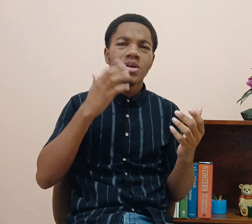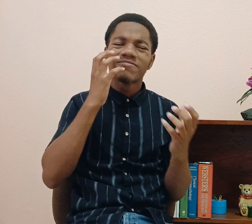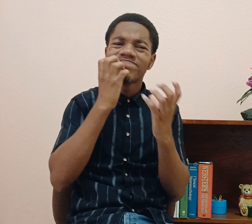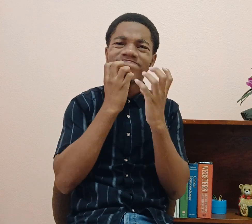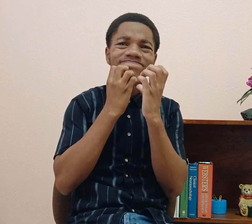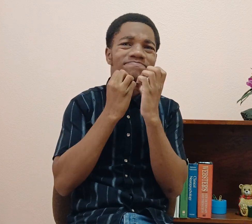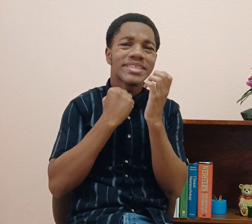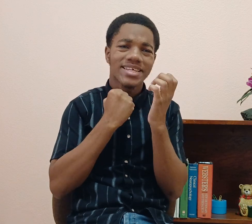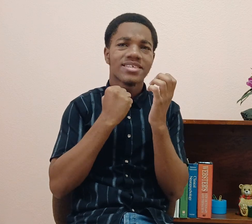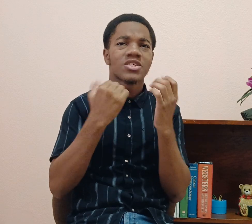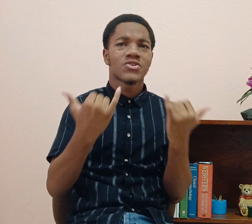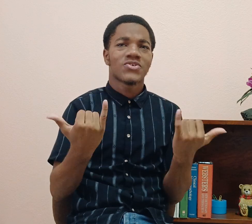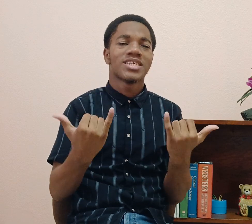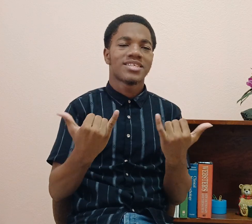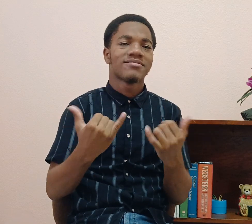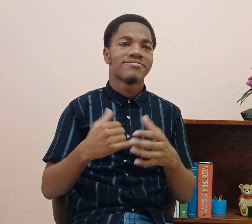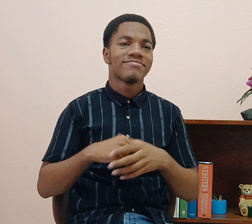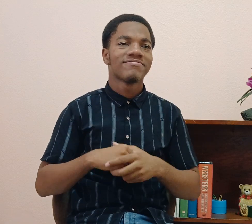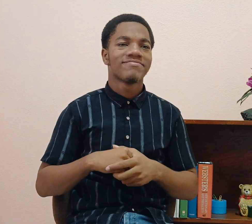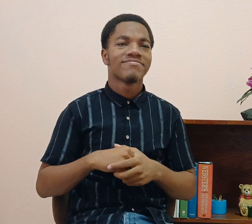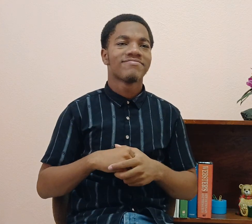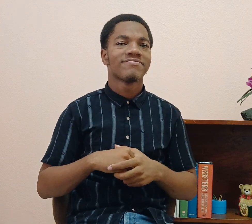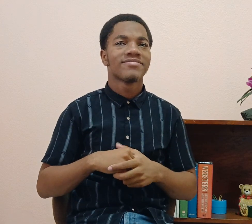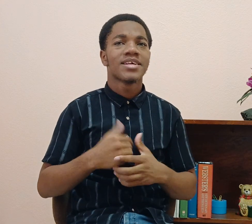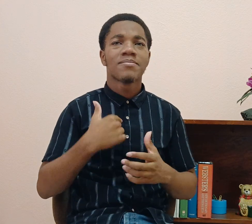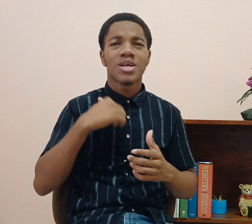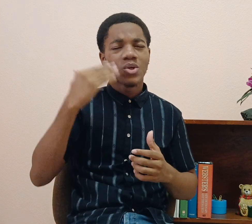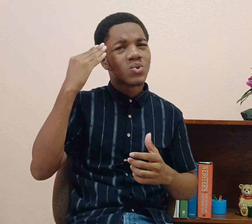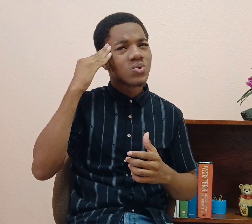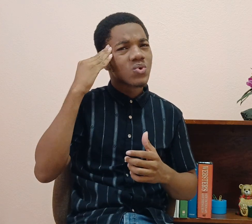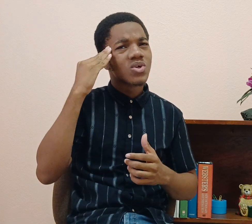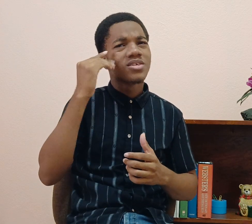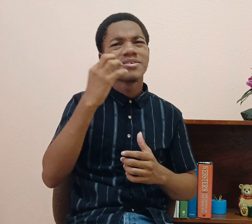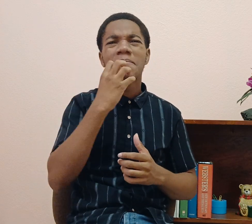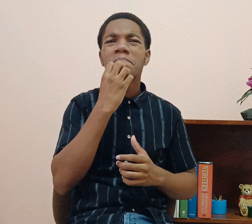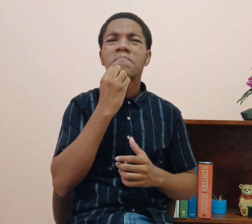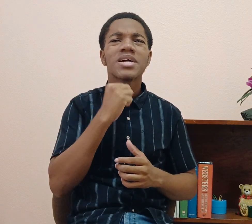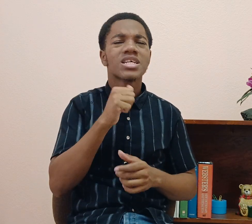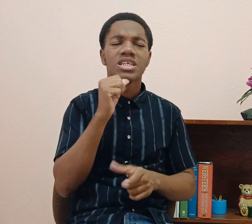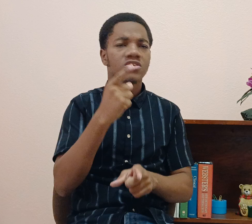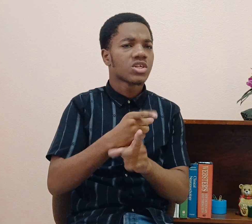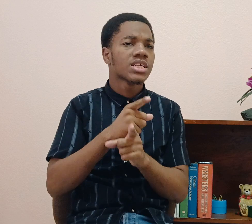I know that it is not right and there is no excuse.